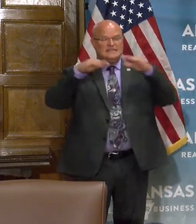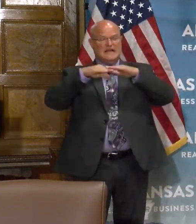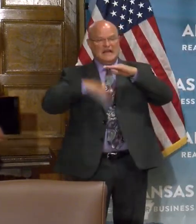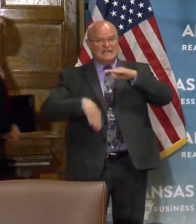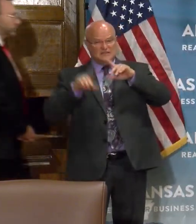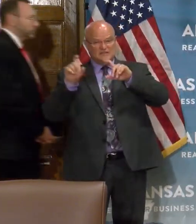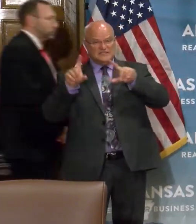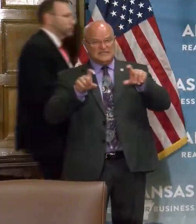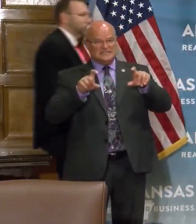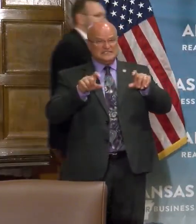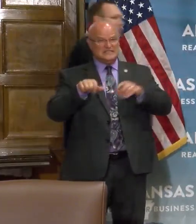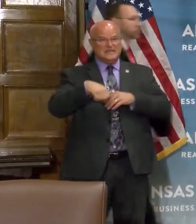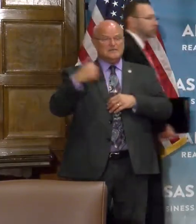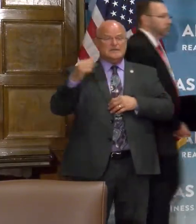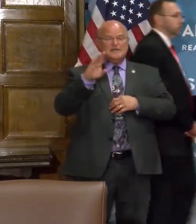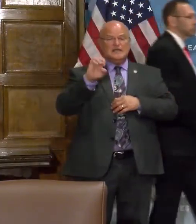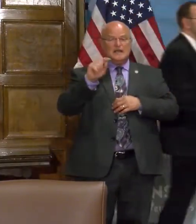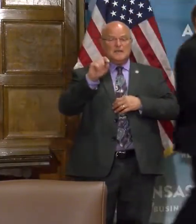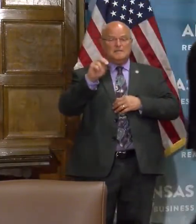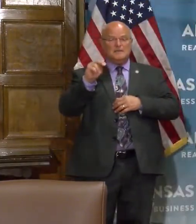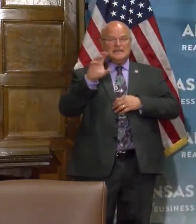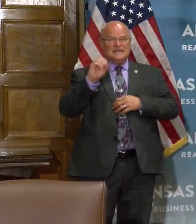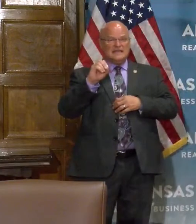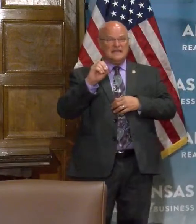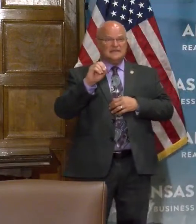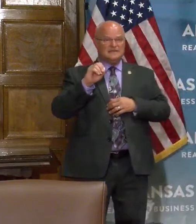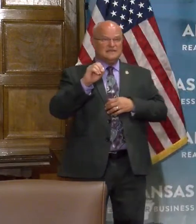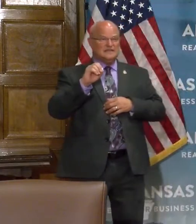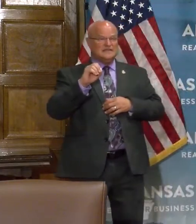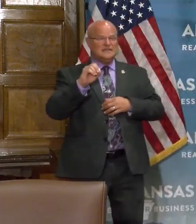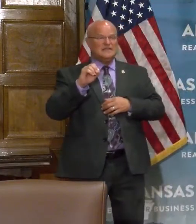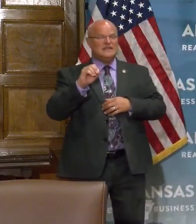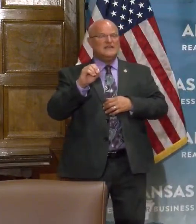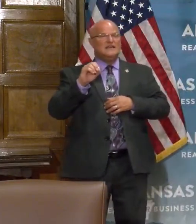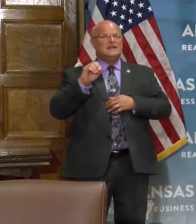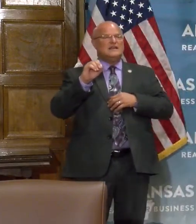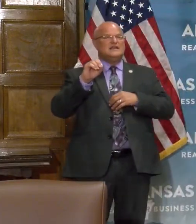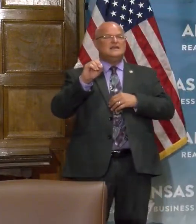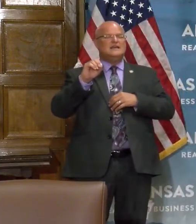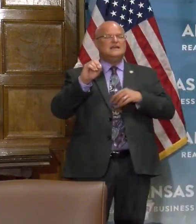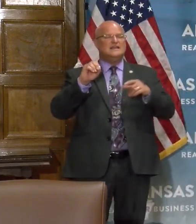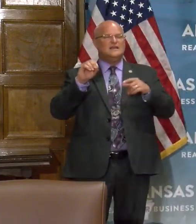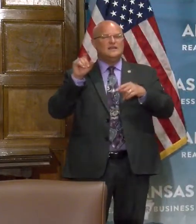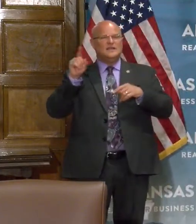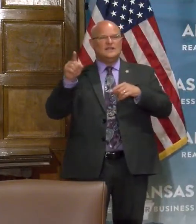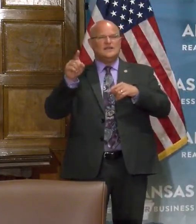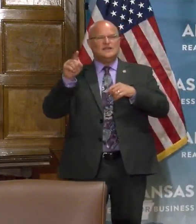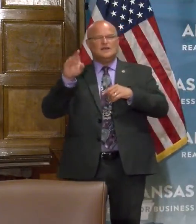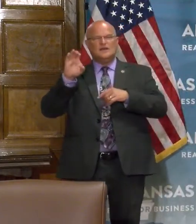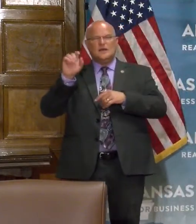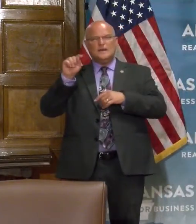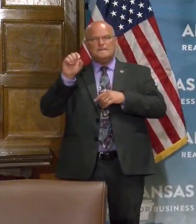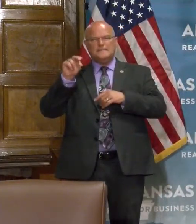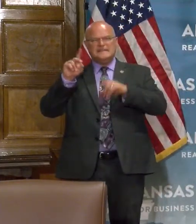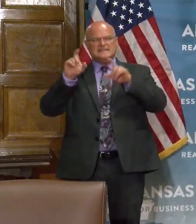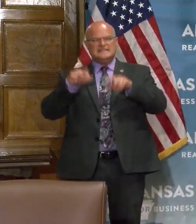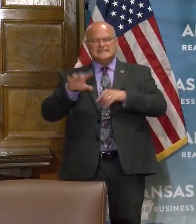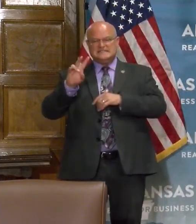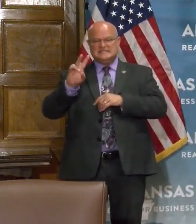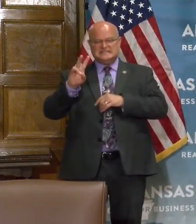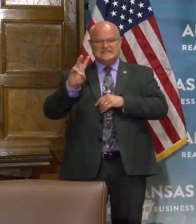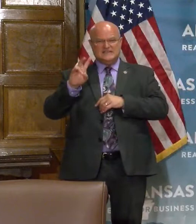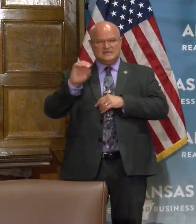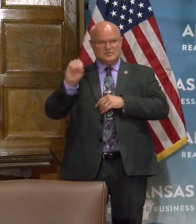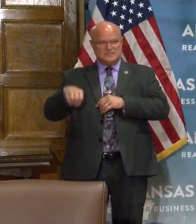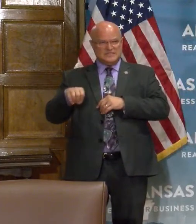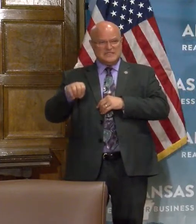under-tested compared to Benton County. If you look at June, Washington County tested 3% of its population compared to 7% over the same time period. And